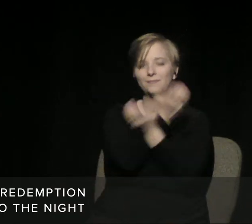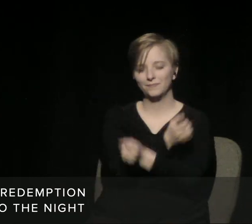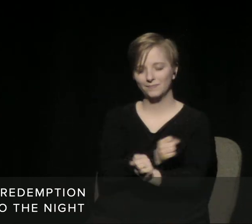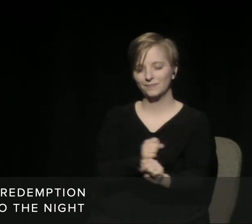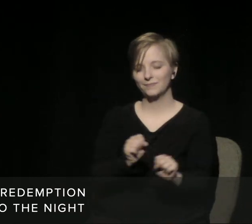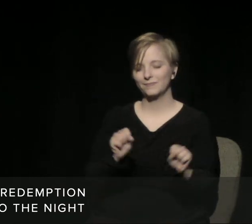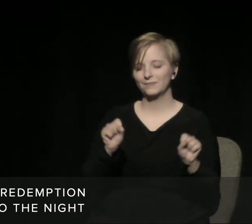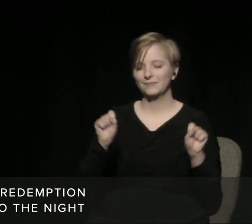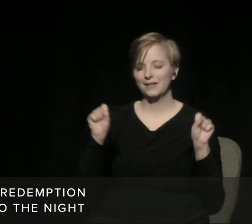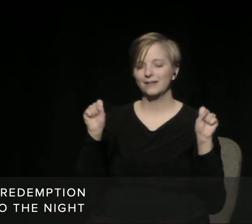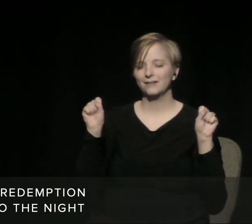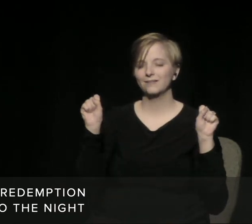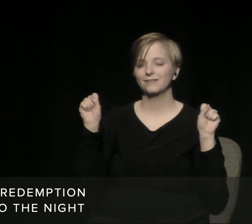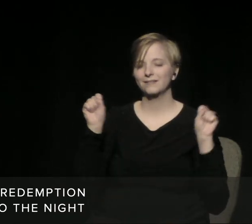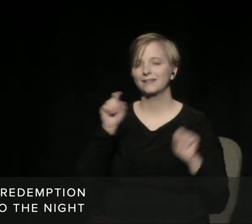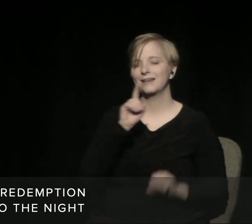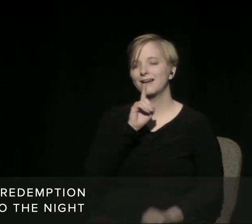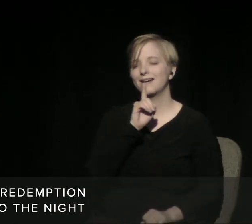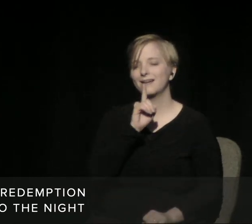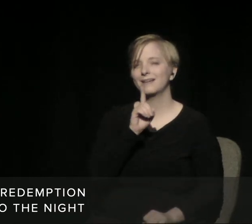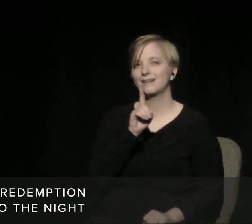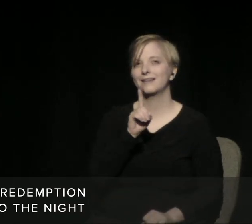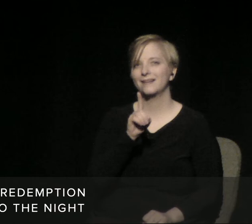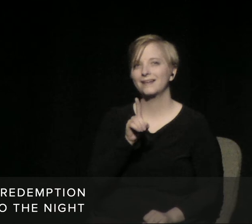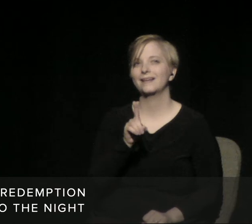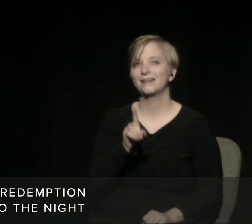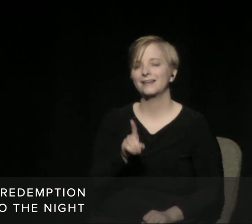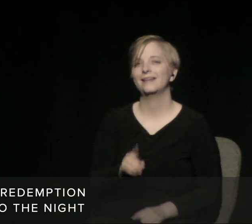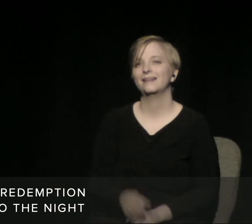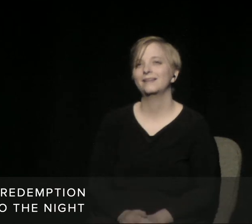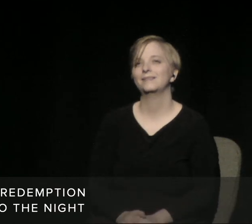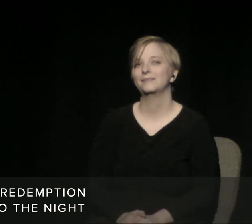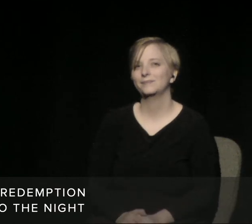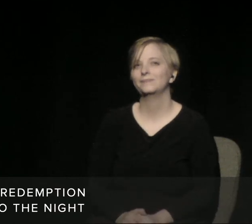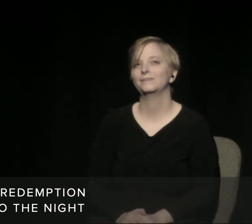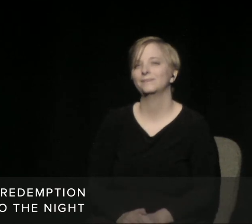redemption, oh, put an end to the